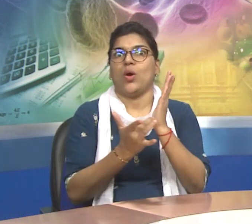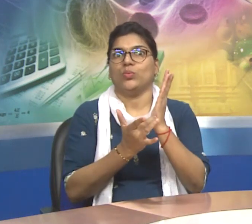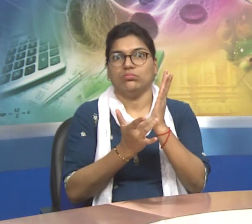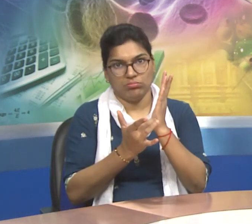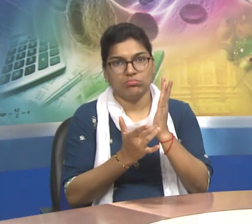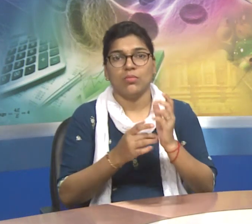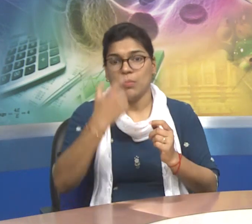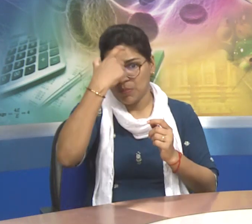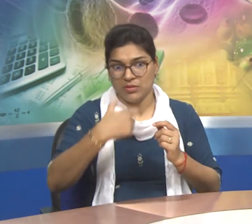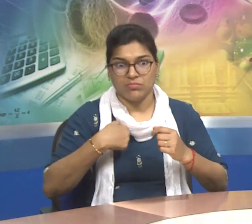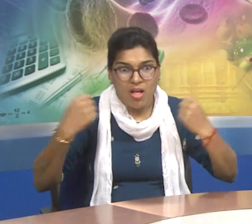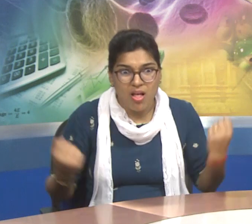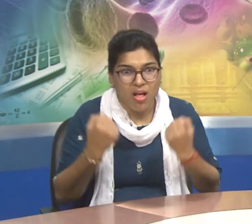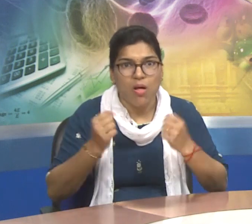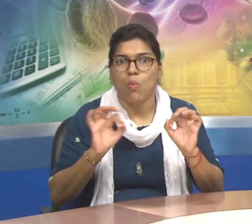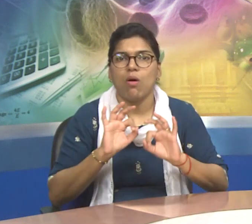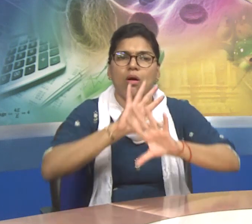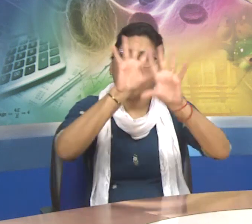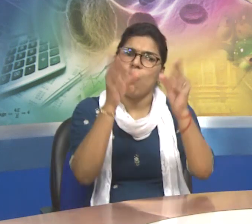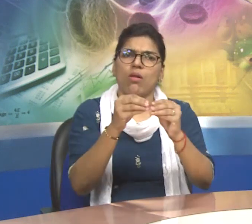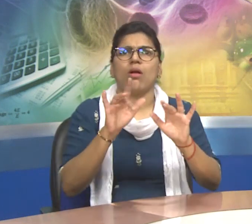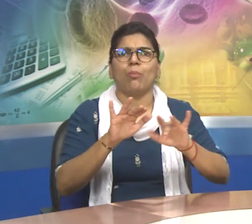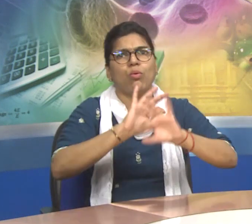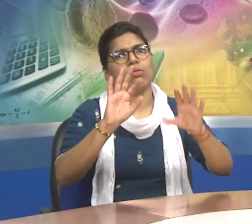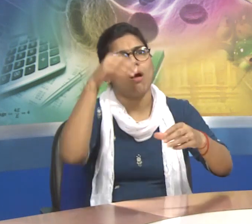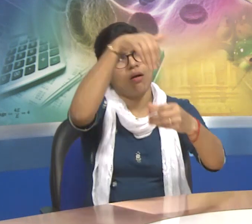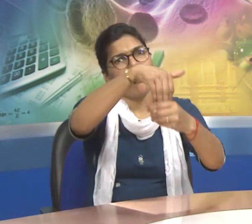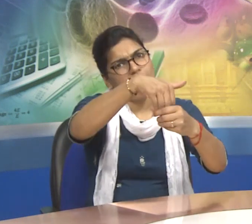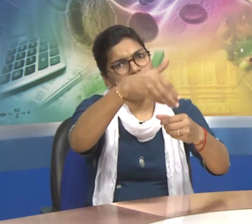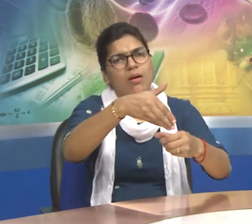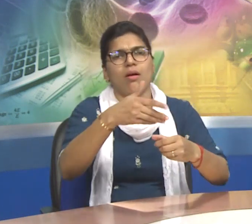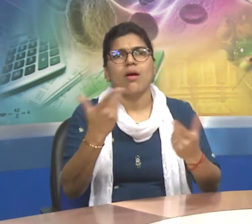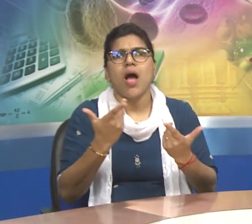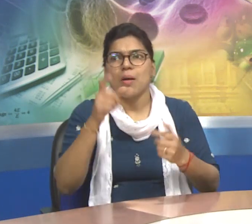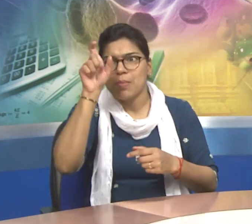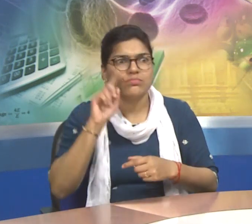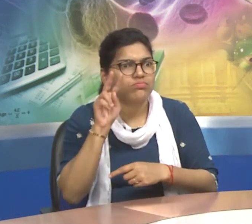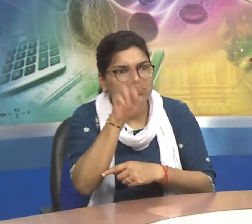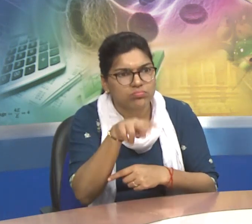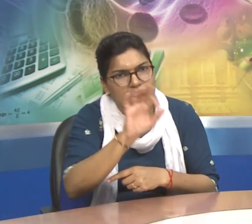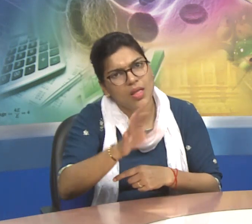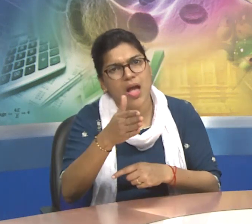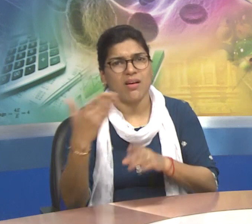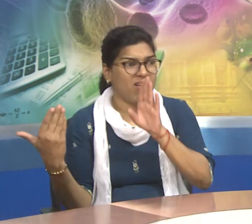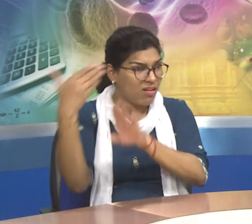Nowadays, we all can access all such resources in the electronic